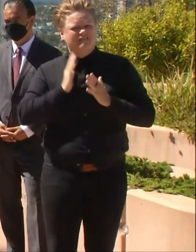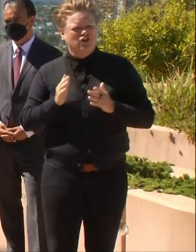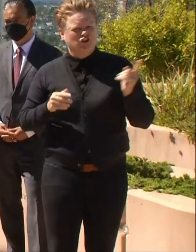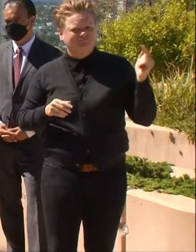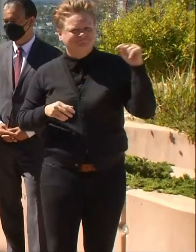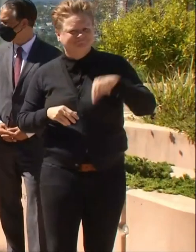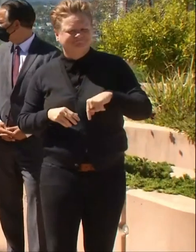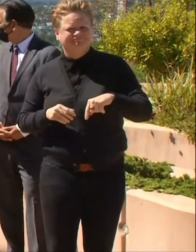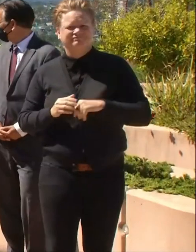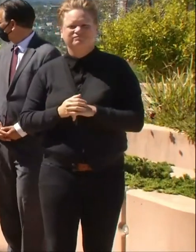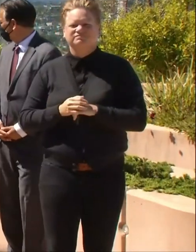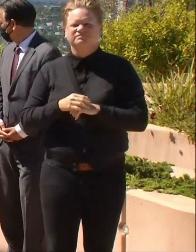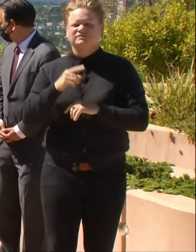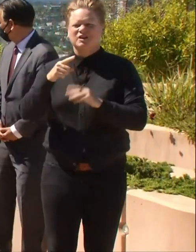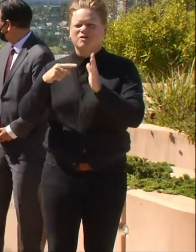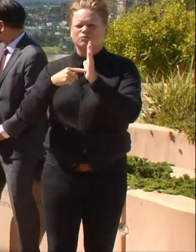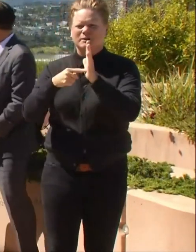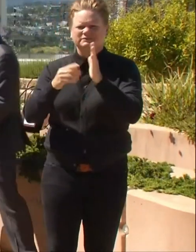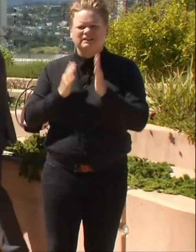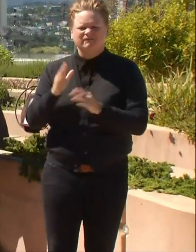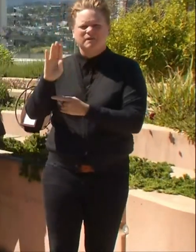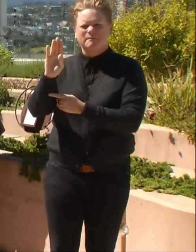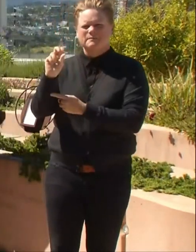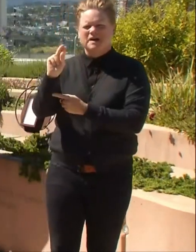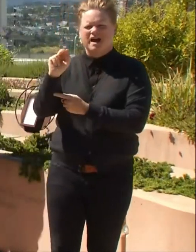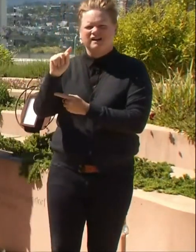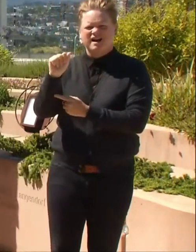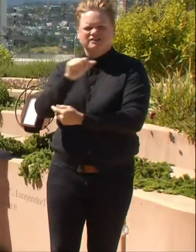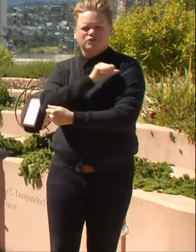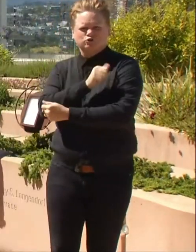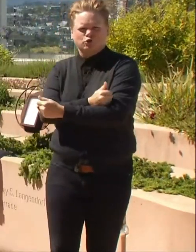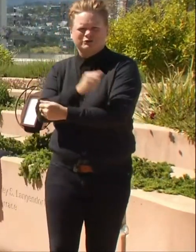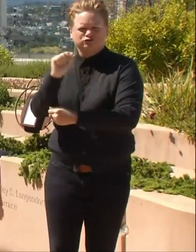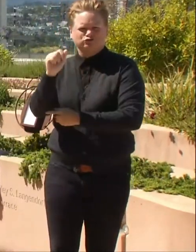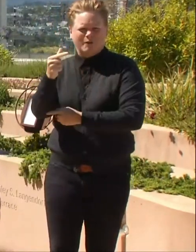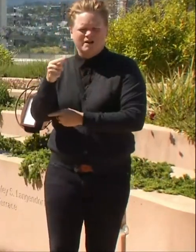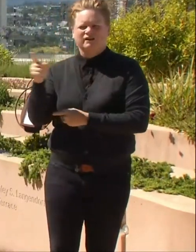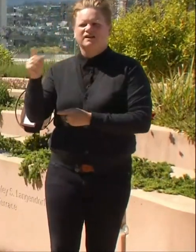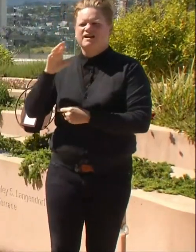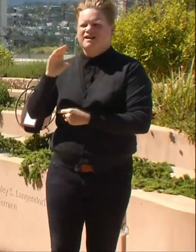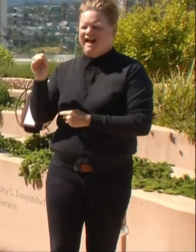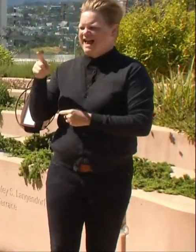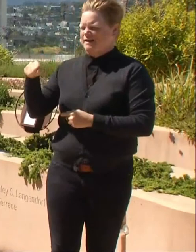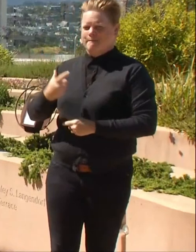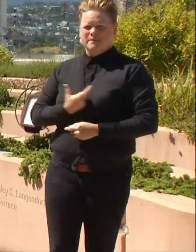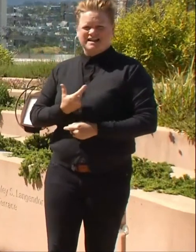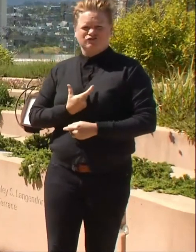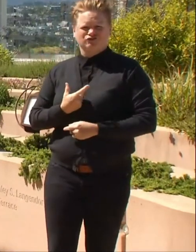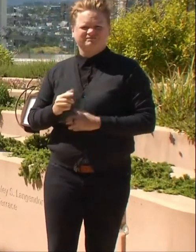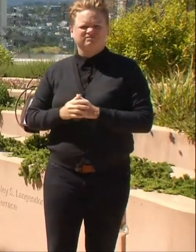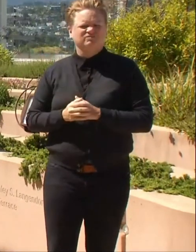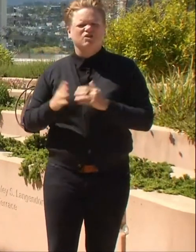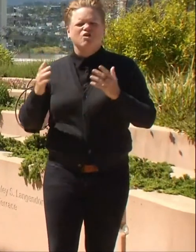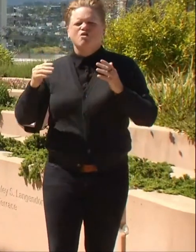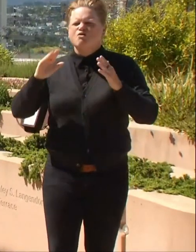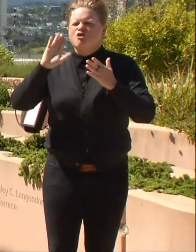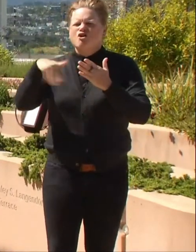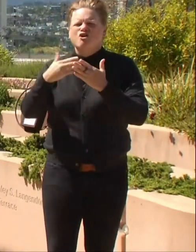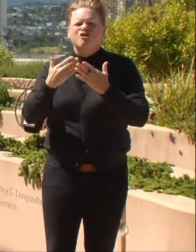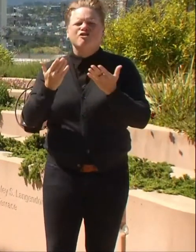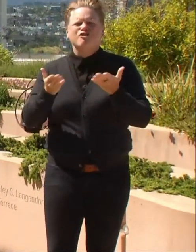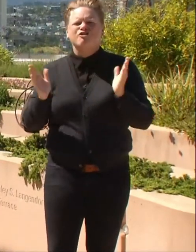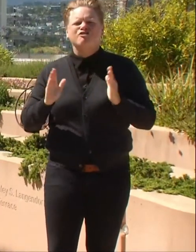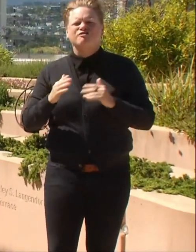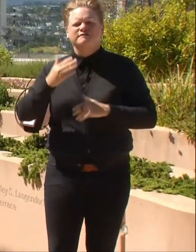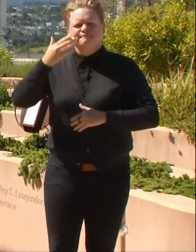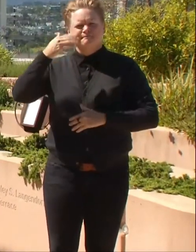Representative Bonta, and our wonderful Mayor London Breed, who all have been at the forefront on this issue, along